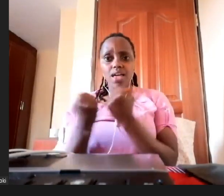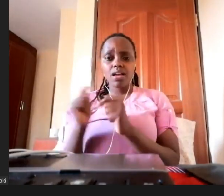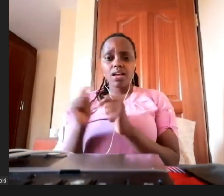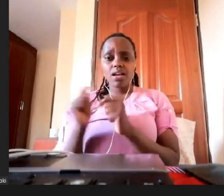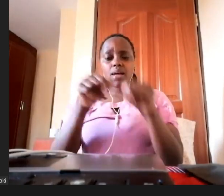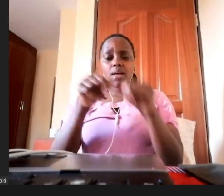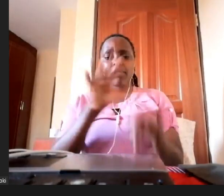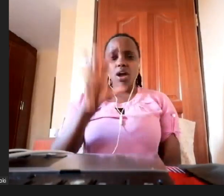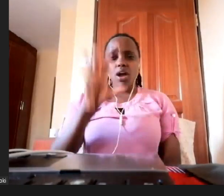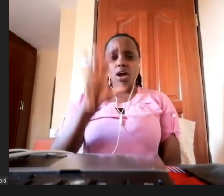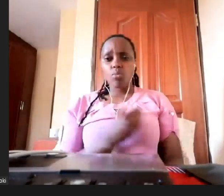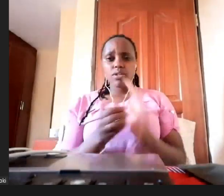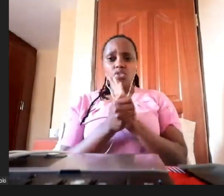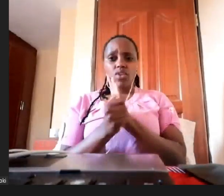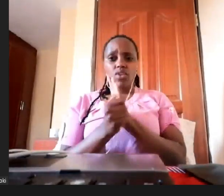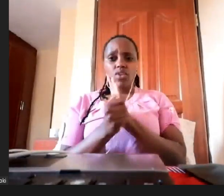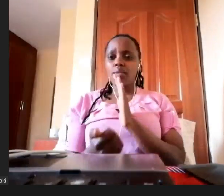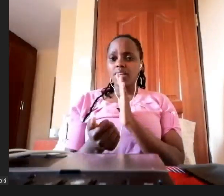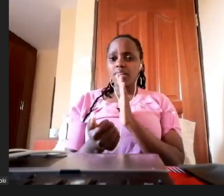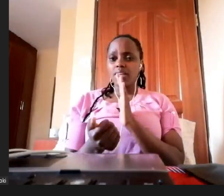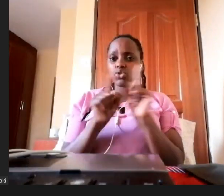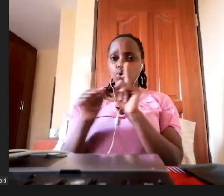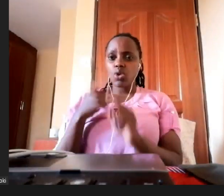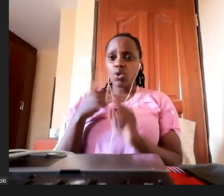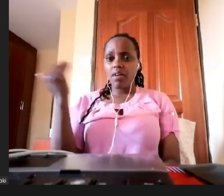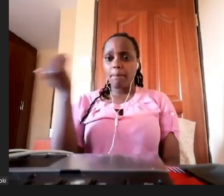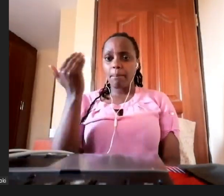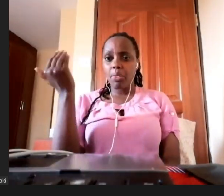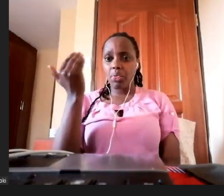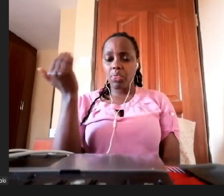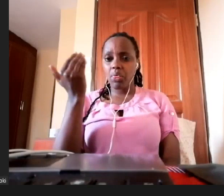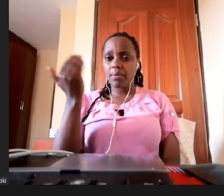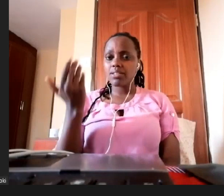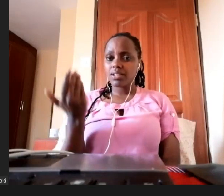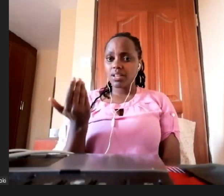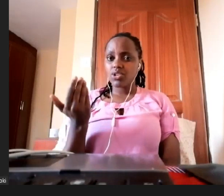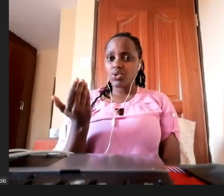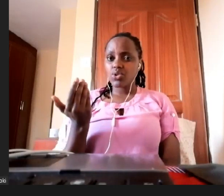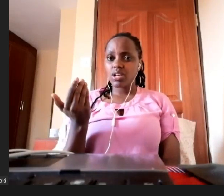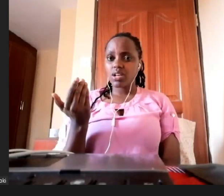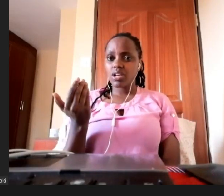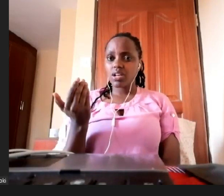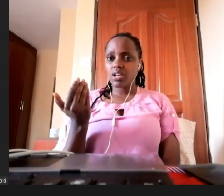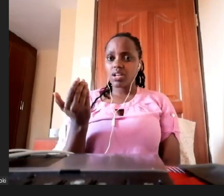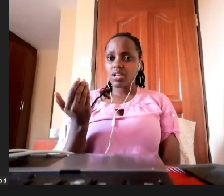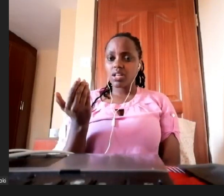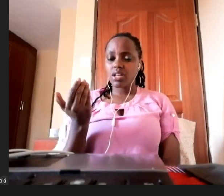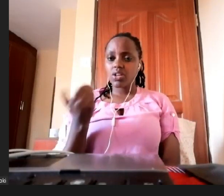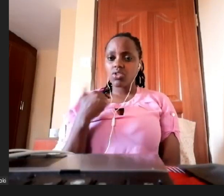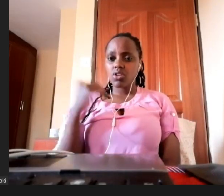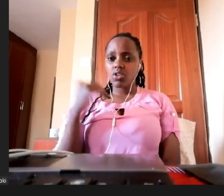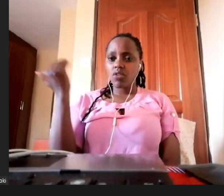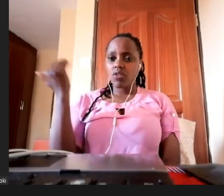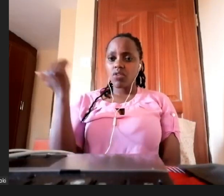of Experts to actually make a presentation on the